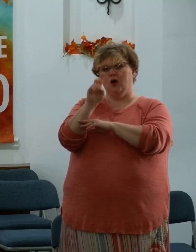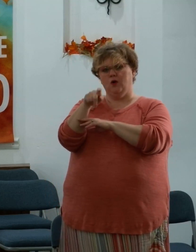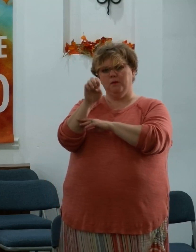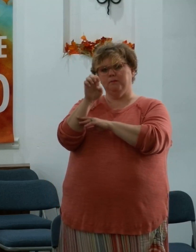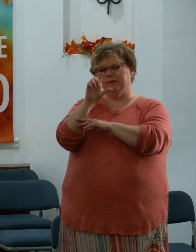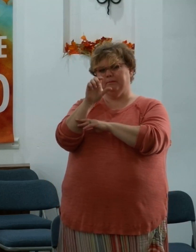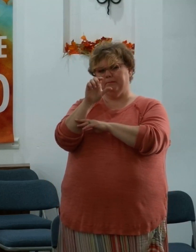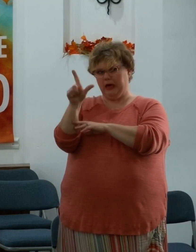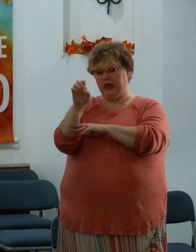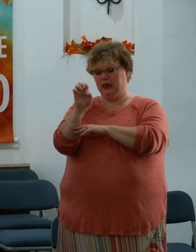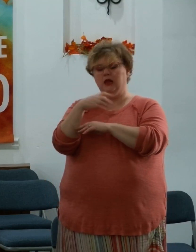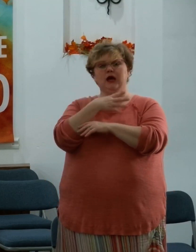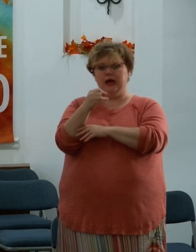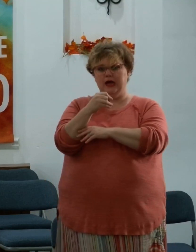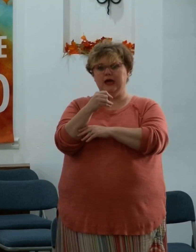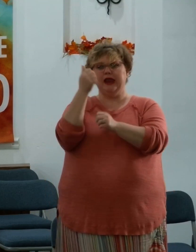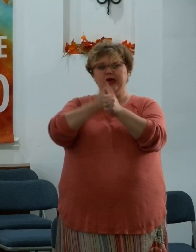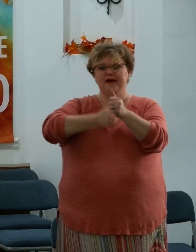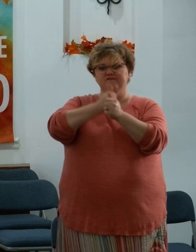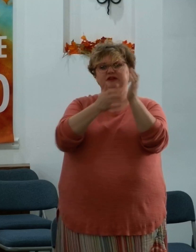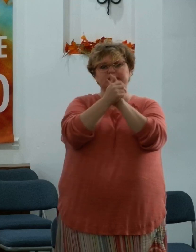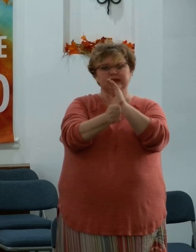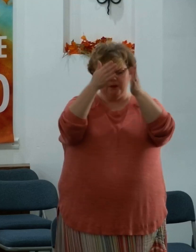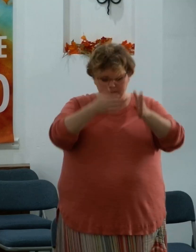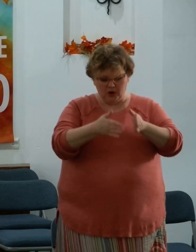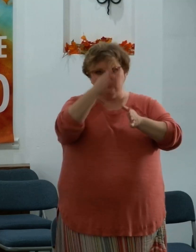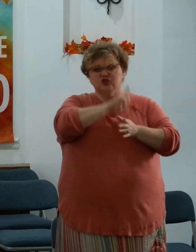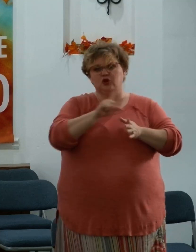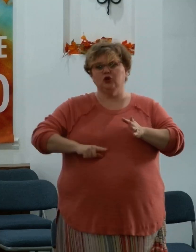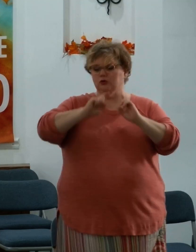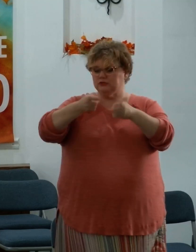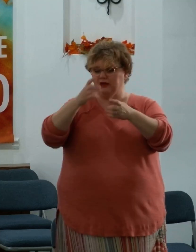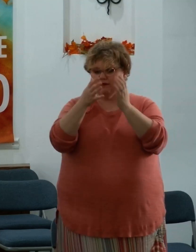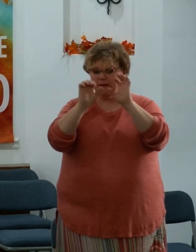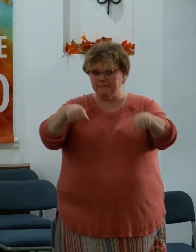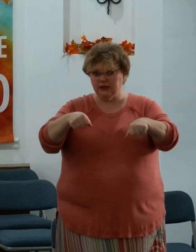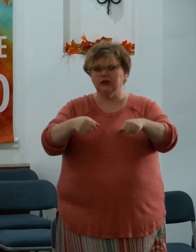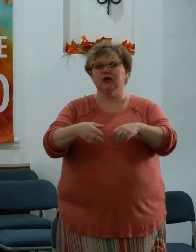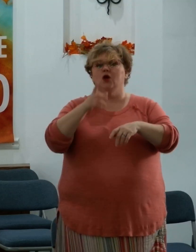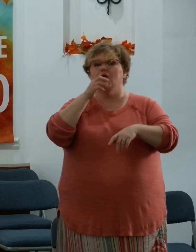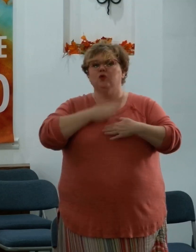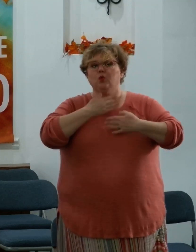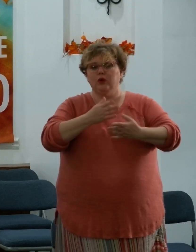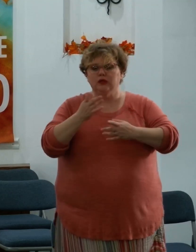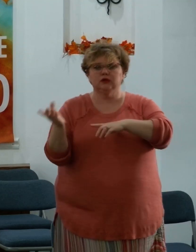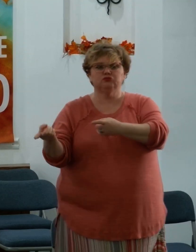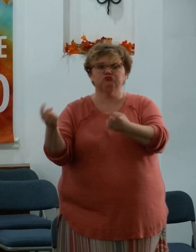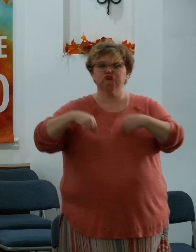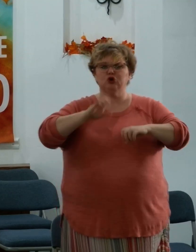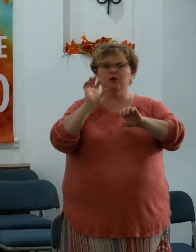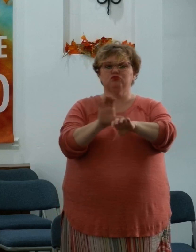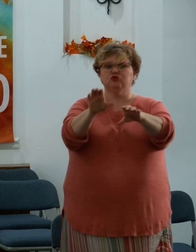person to whom the Lord had given ability and who was willing to come and do the work. They received from